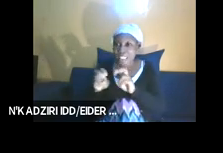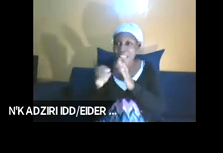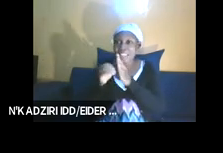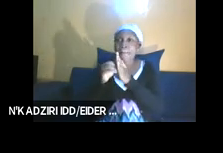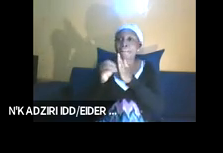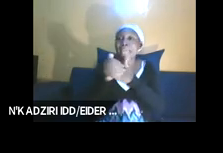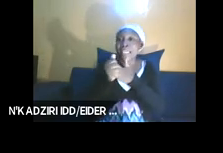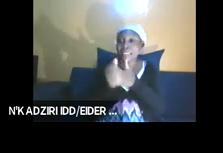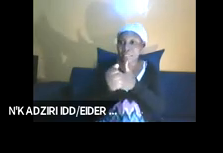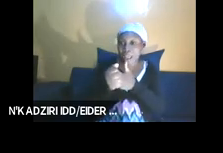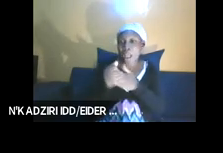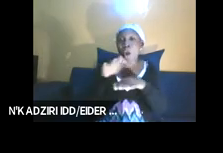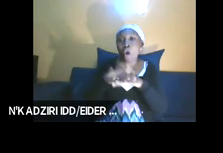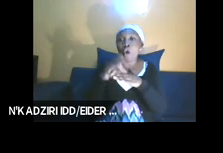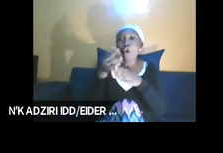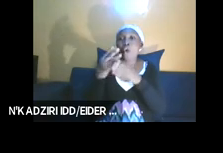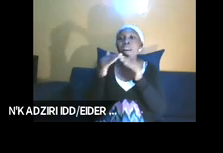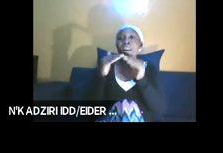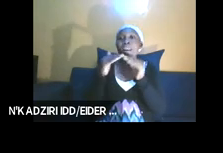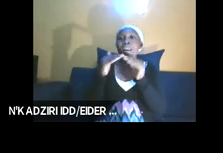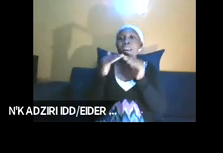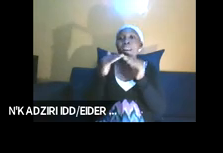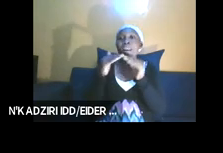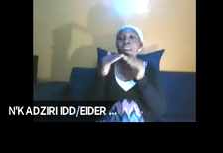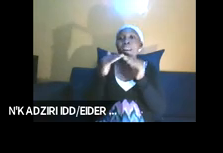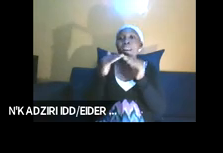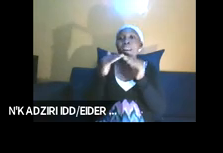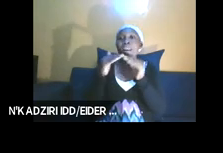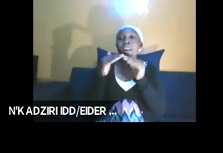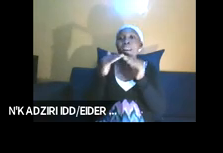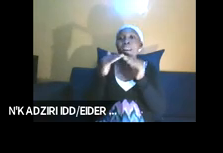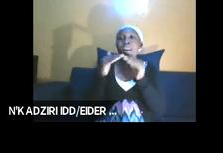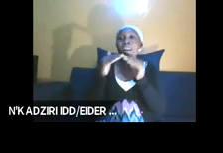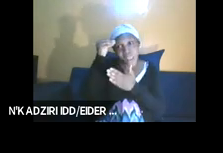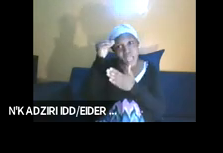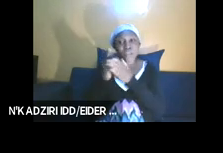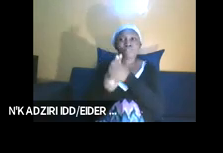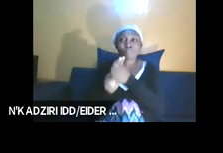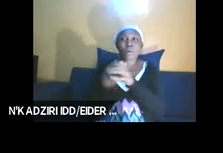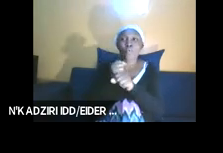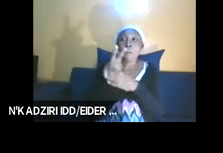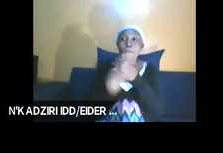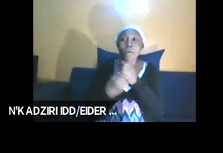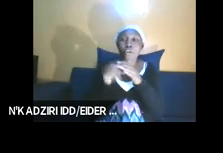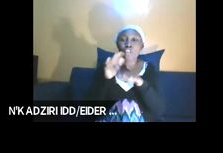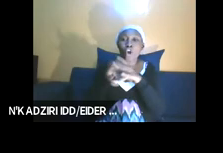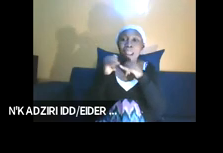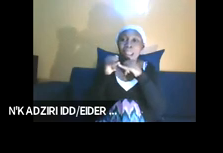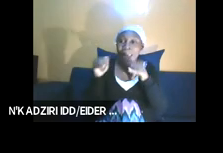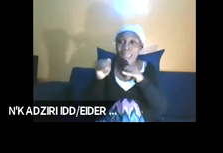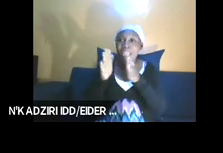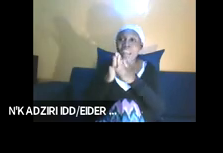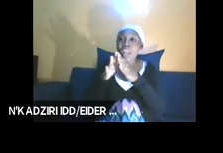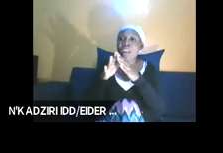peer collaboration, and we implement online and offline mentorship programs, and we collaborate a lot